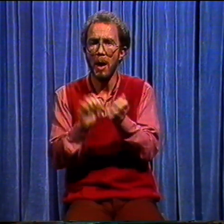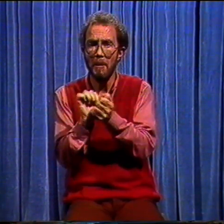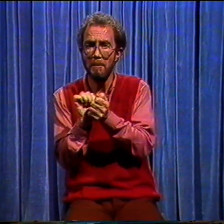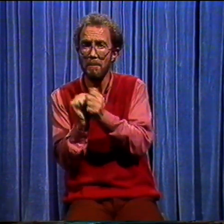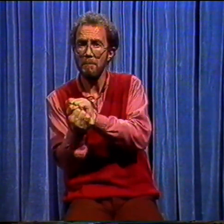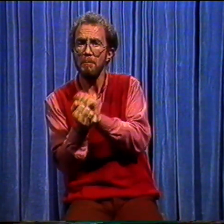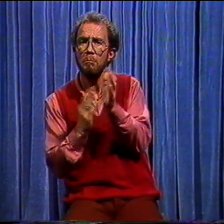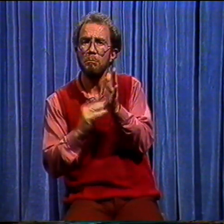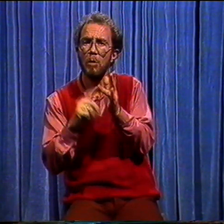modifications.